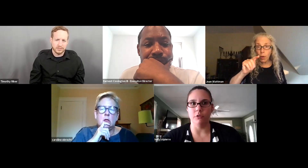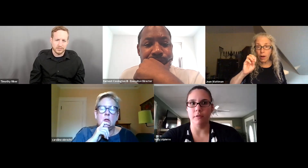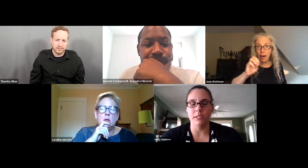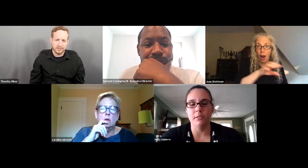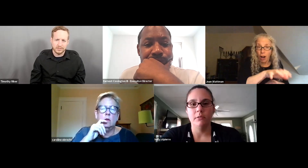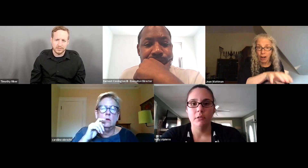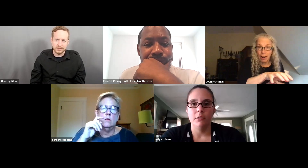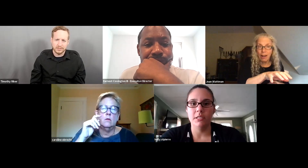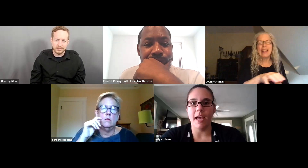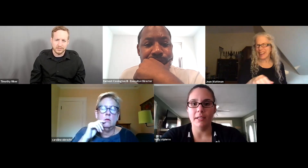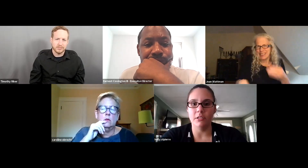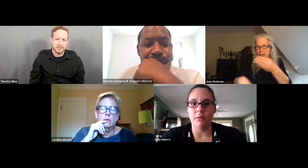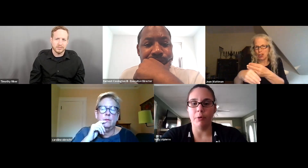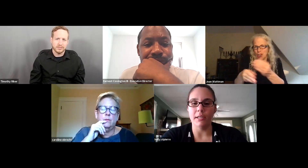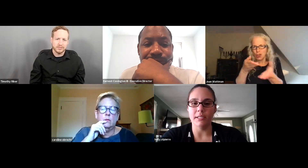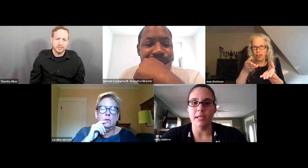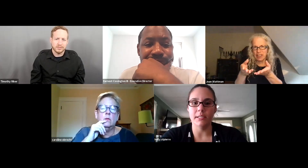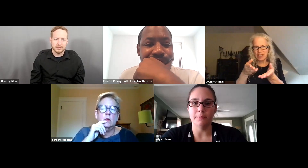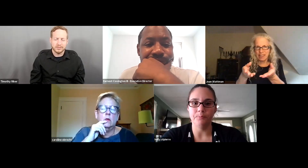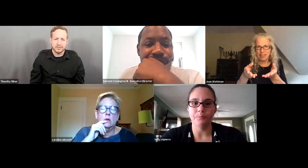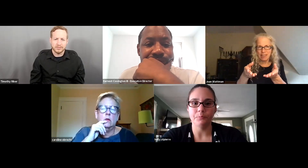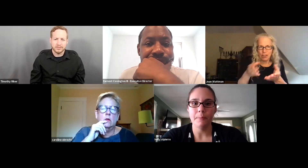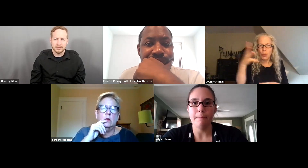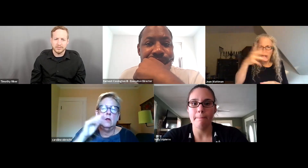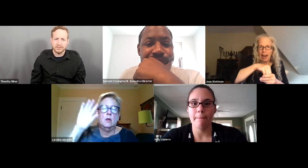additional service to add to the process.